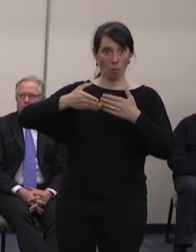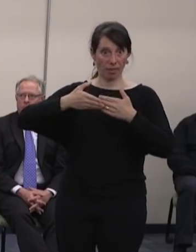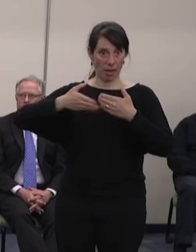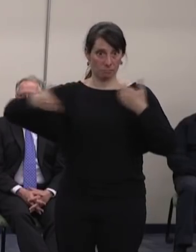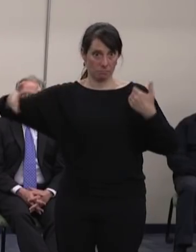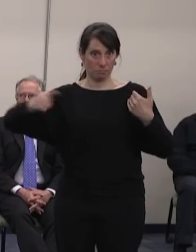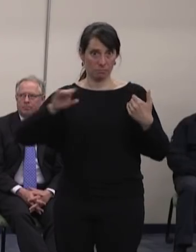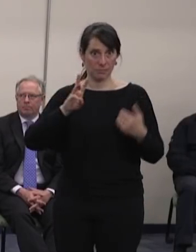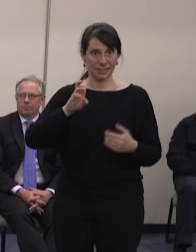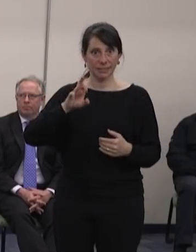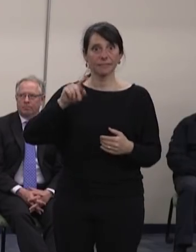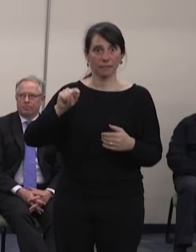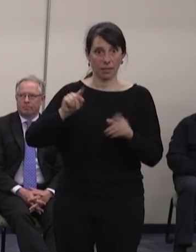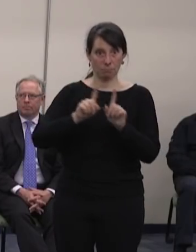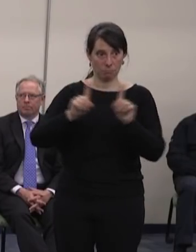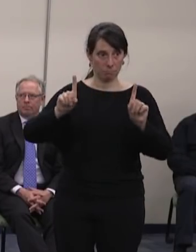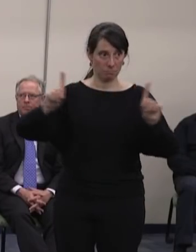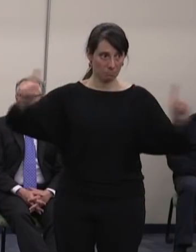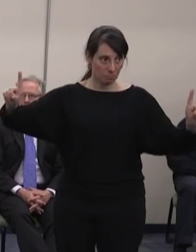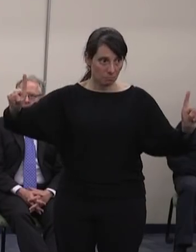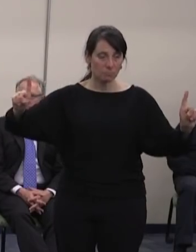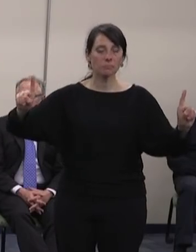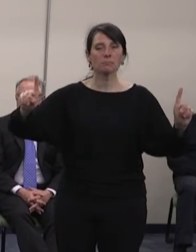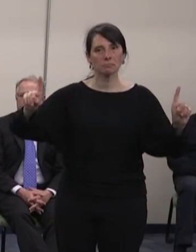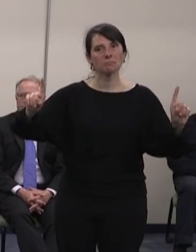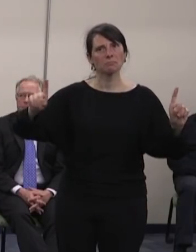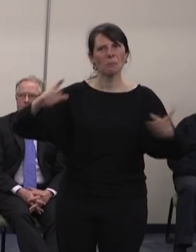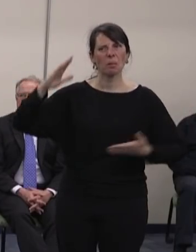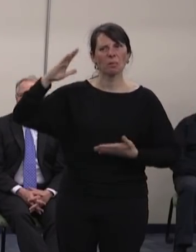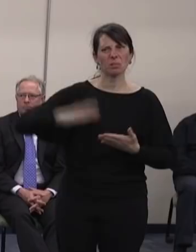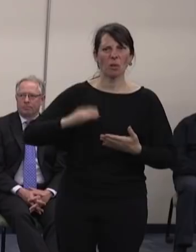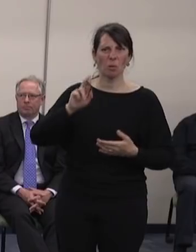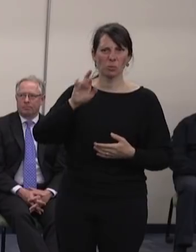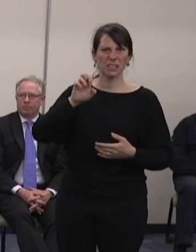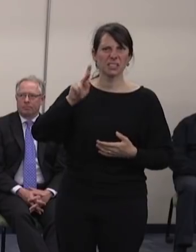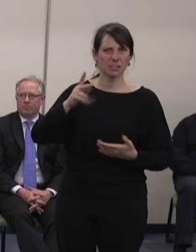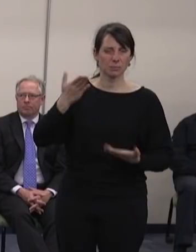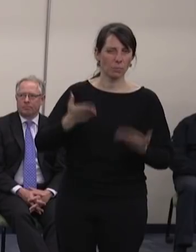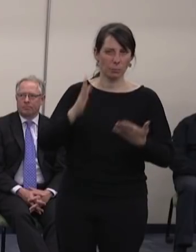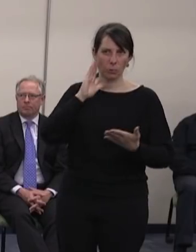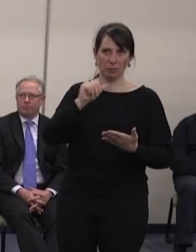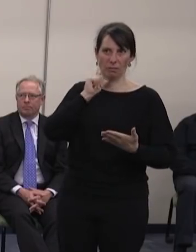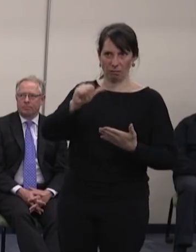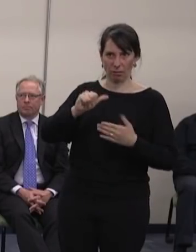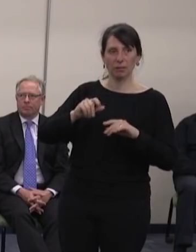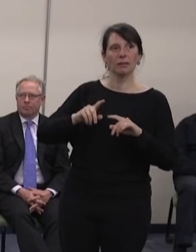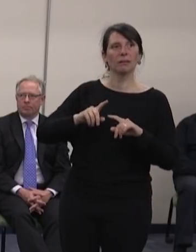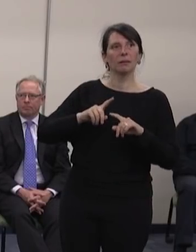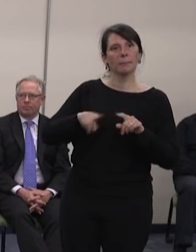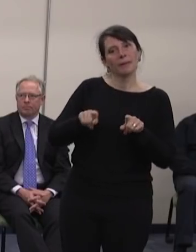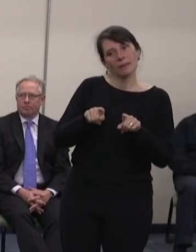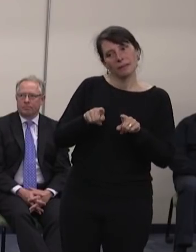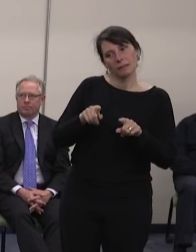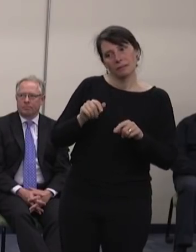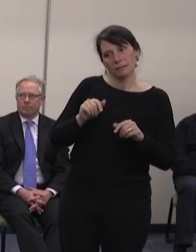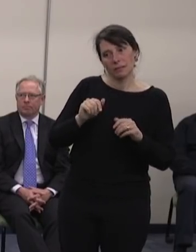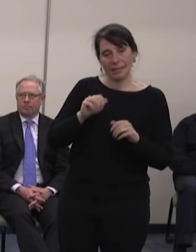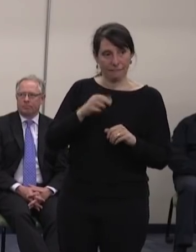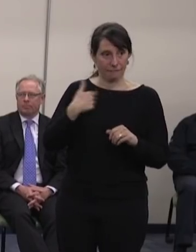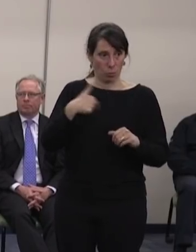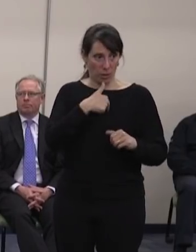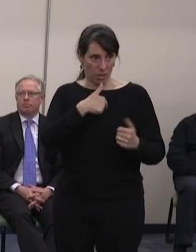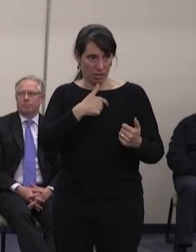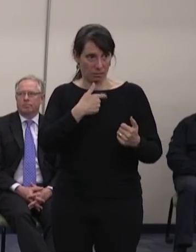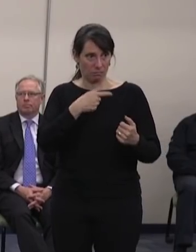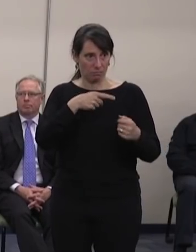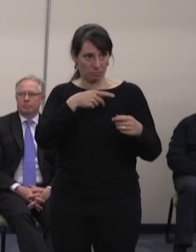at low risk for infection, and the guidance to them would be the same as the general public. If you